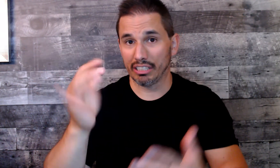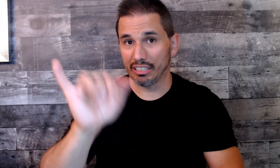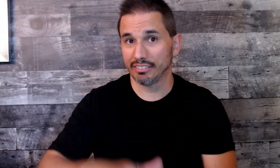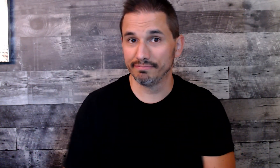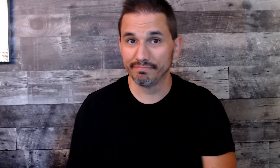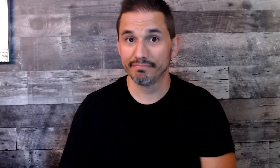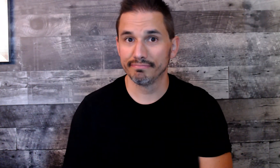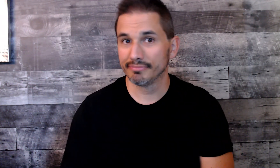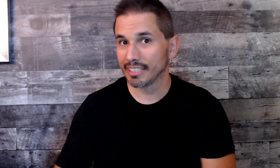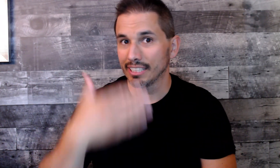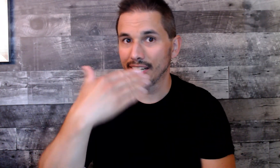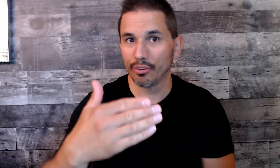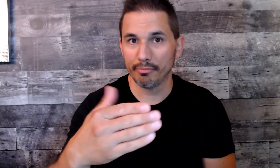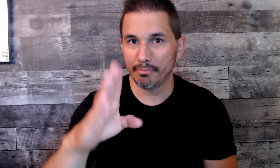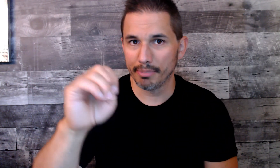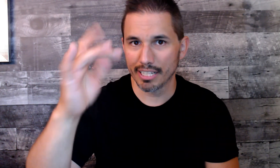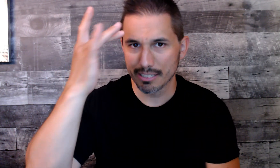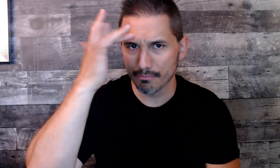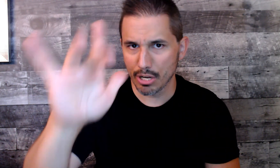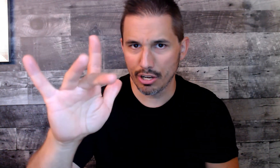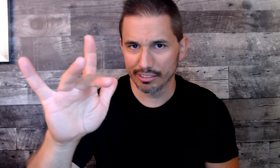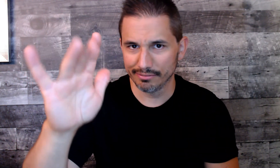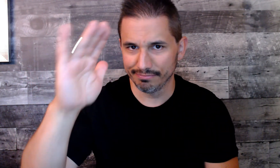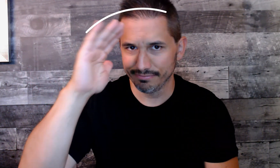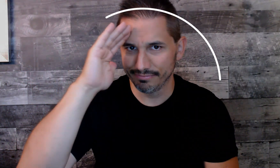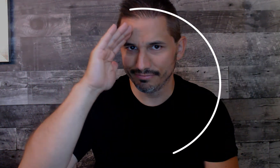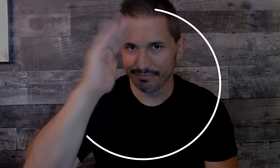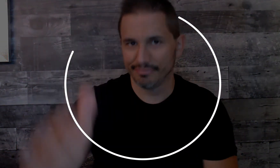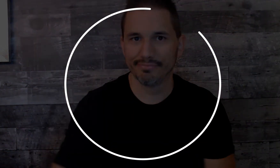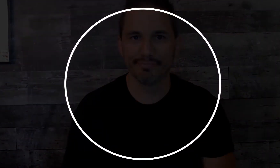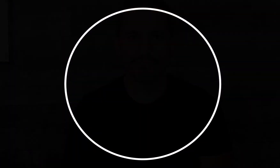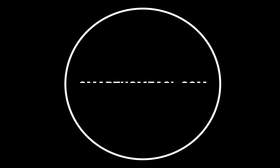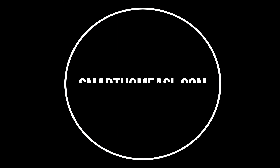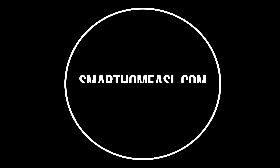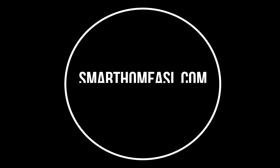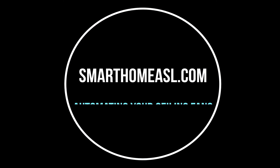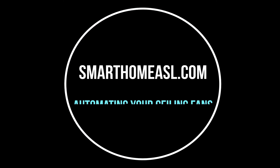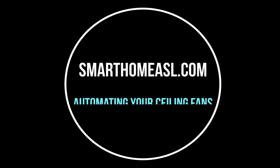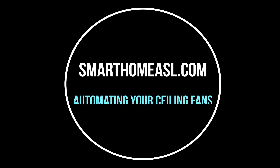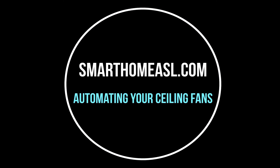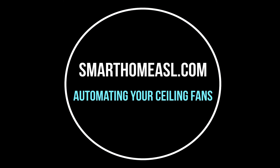use the Inovelli fan and light switch. Thank you, and be smart.